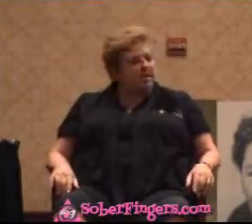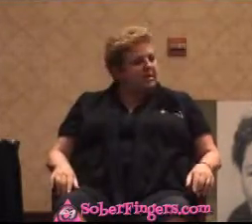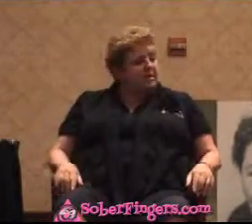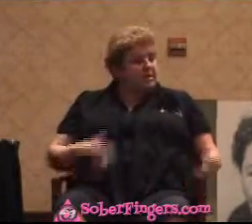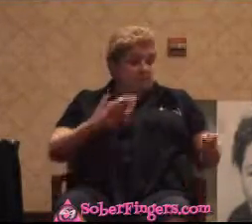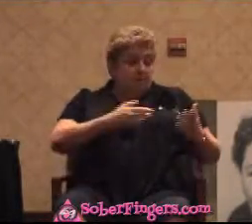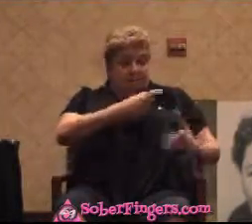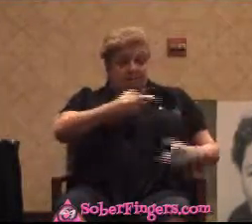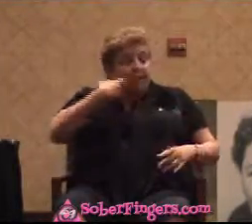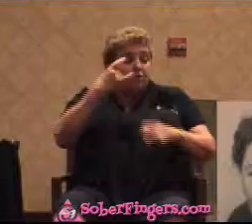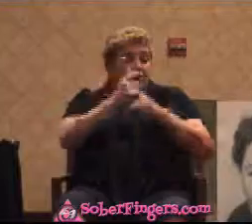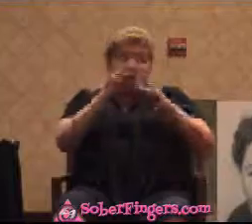an alcoholic.